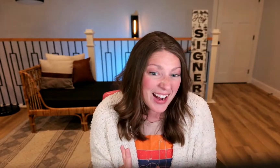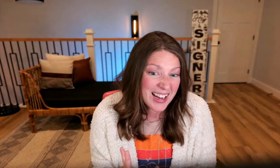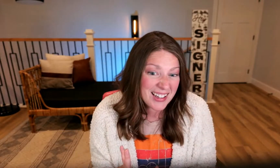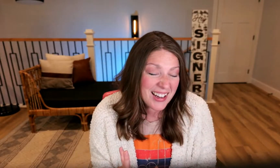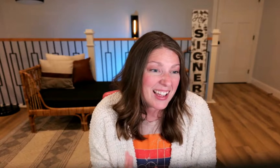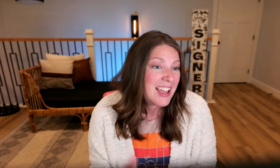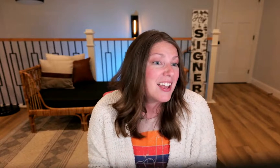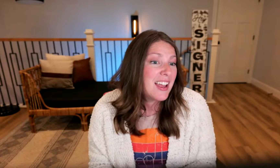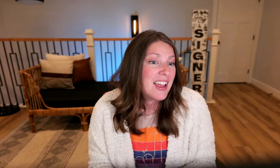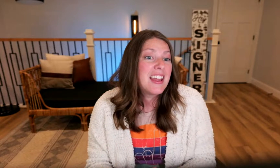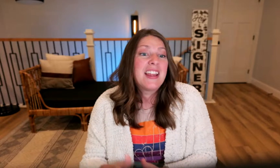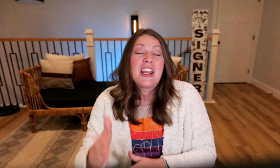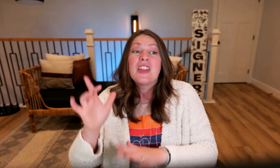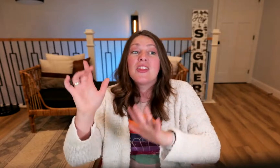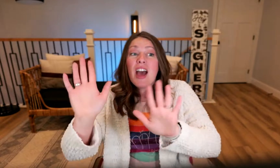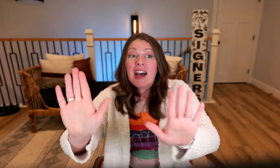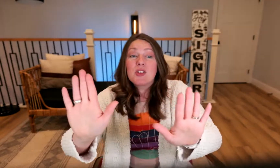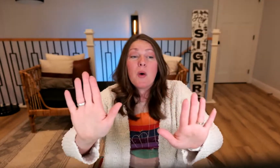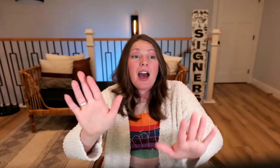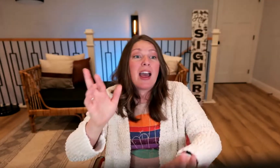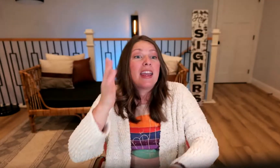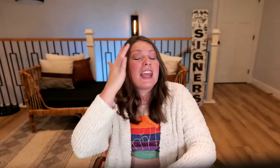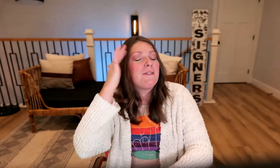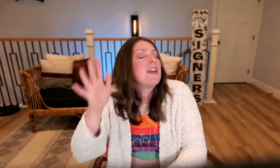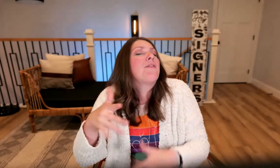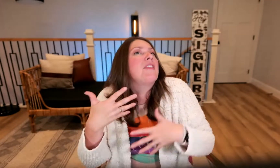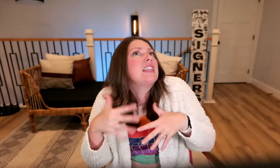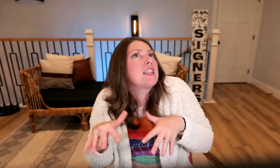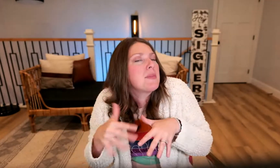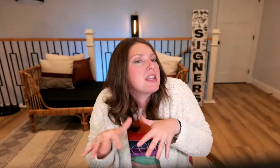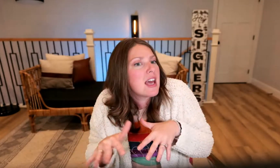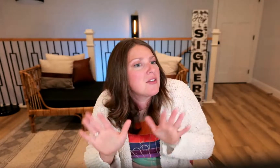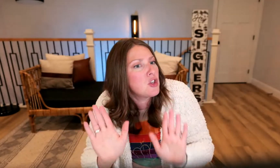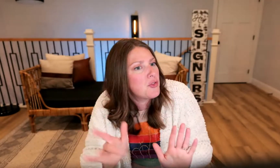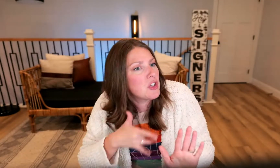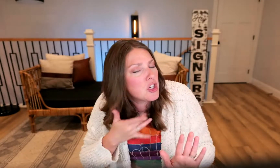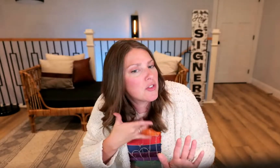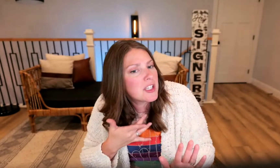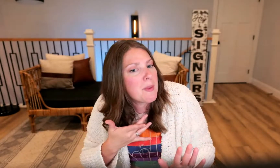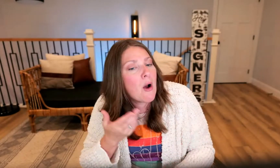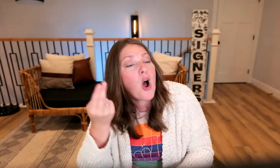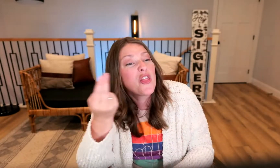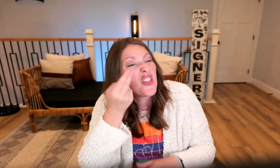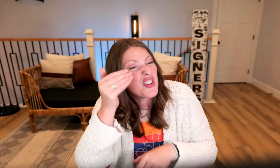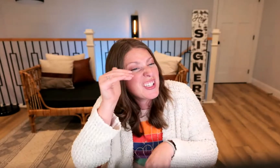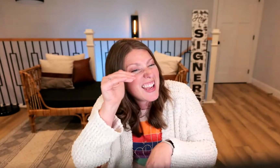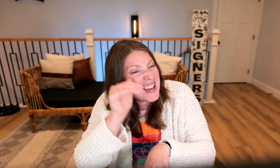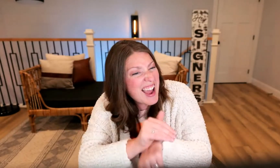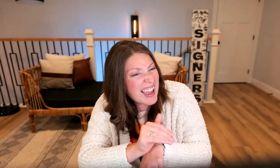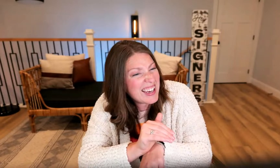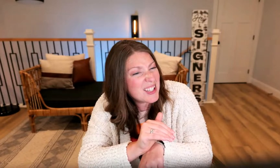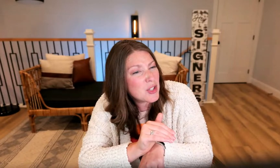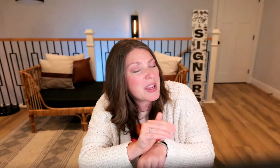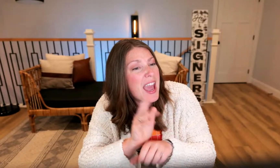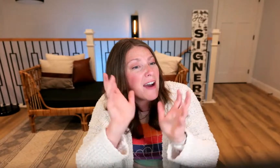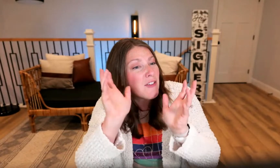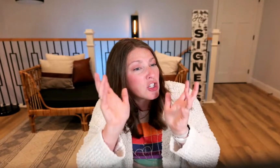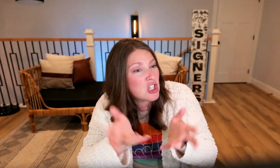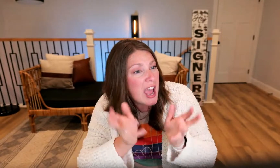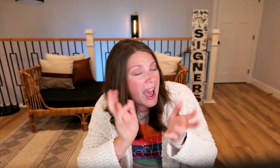right? That's why if it's something that you feel nervous about, on Thursday nights, we have our